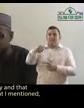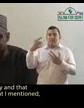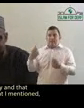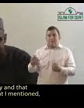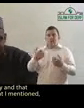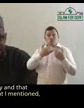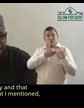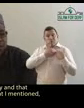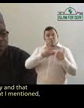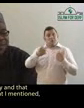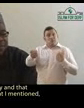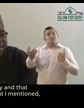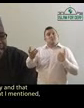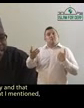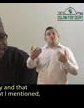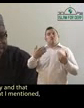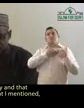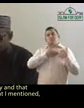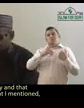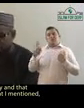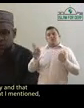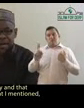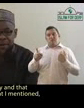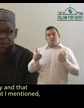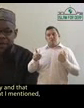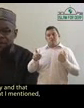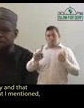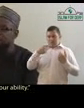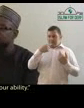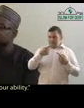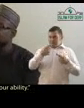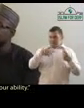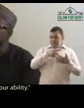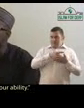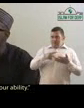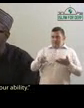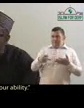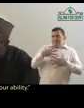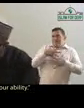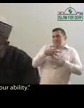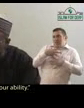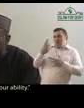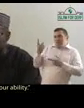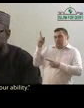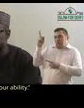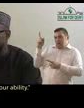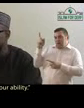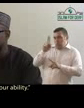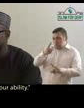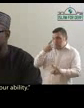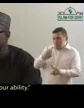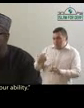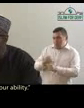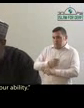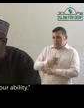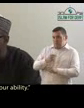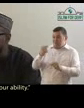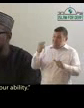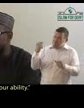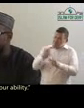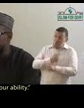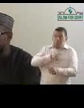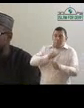a responsibility. And that responsibility is the verse that I mentioned. Fear Allah to the best of your ability. Do the